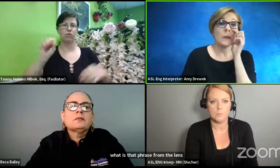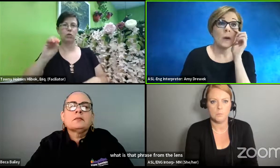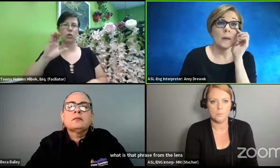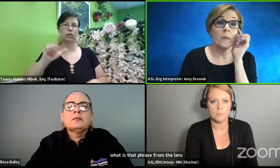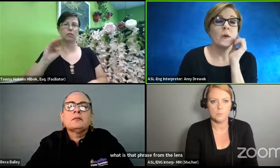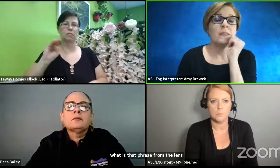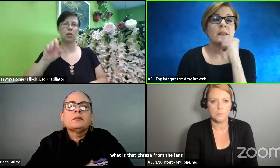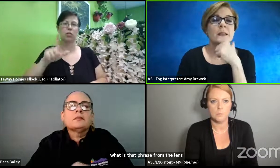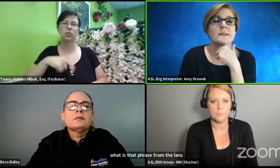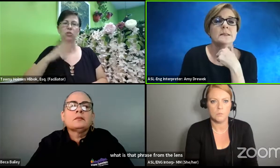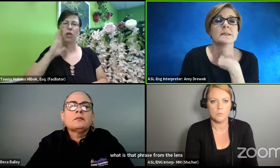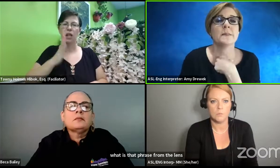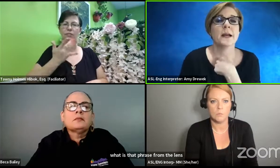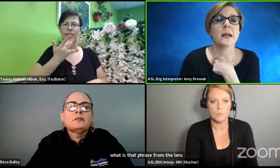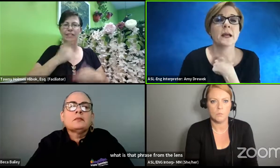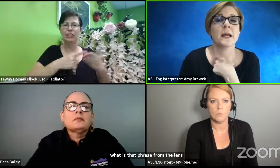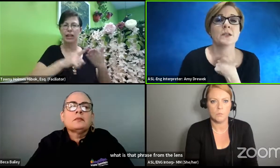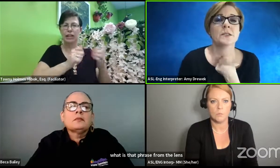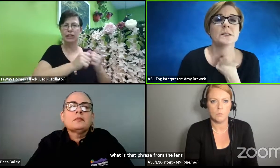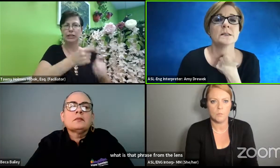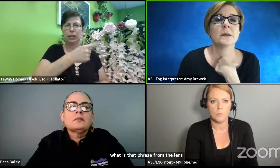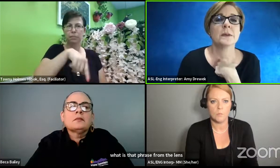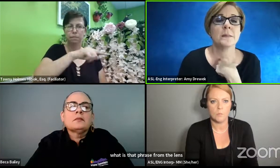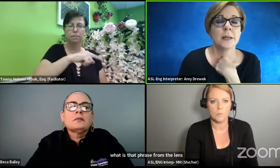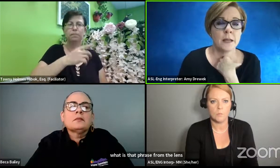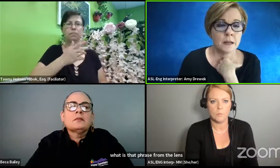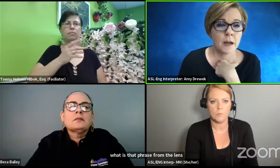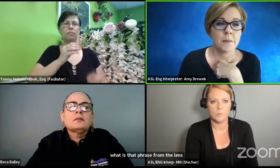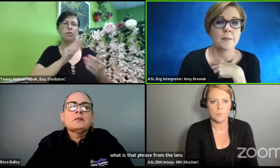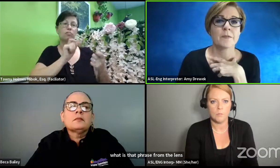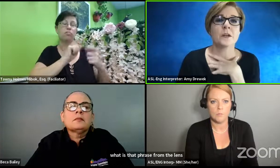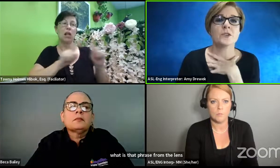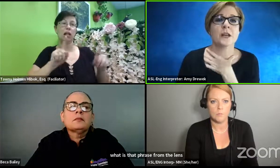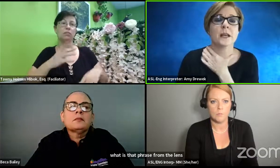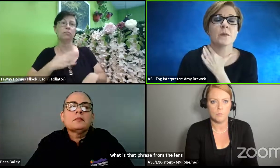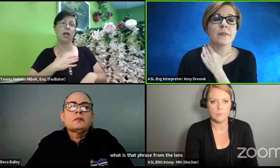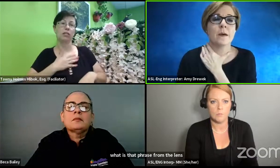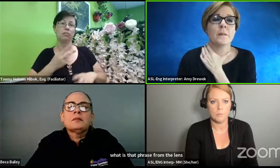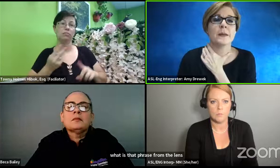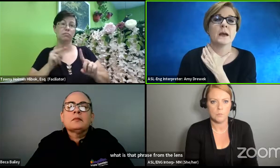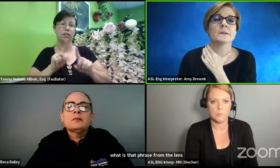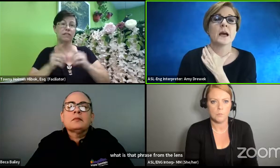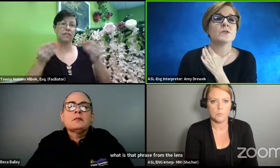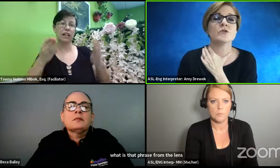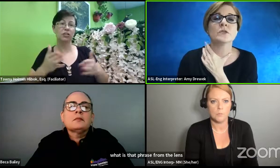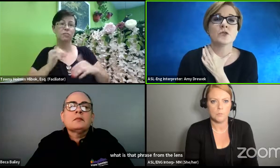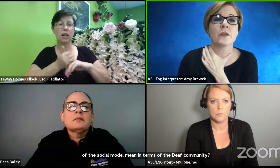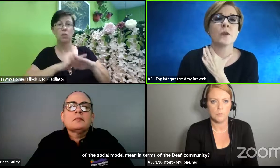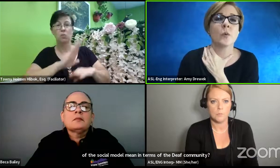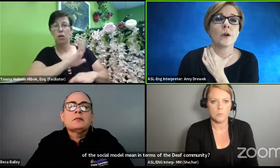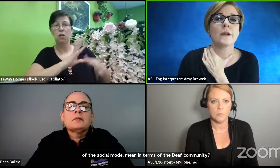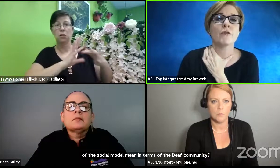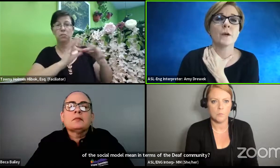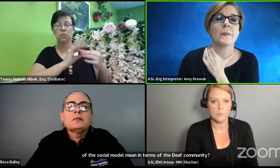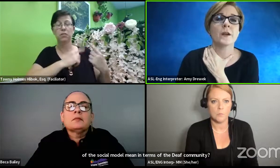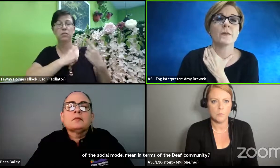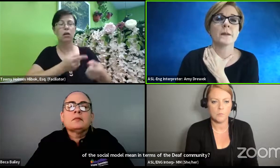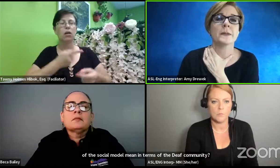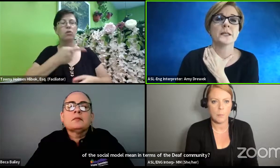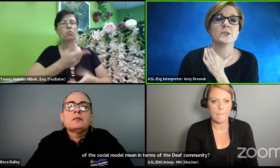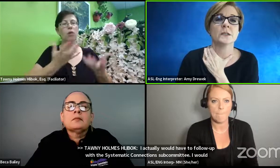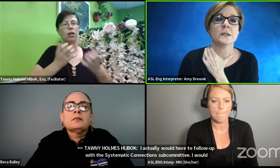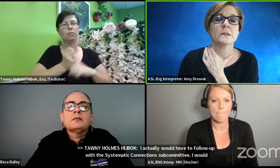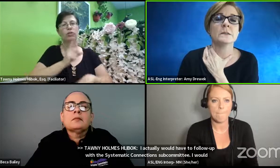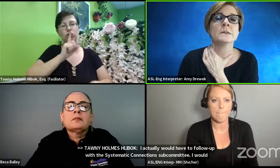have to follow up with the Systematic Connections Subcommittee. I would prefer to check in with them because I just took the wording from